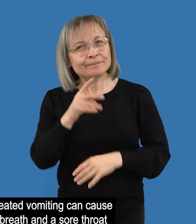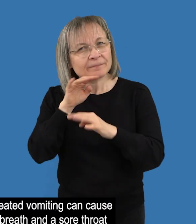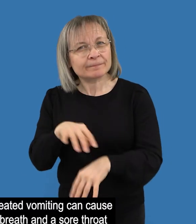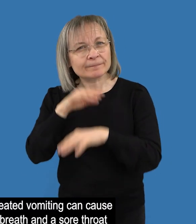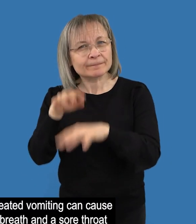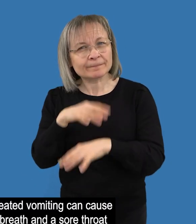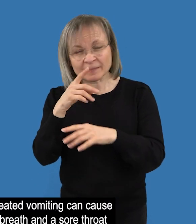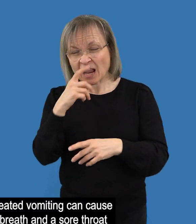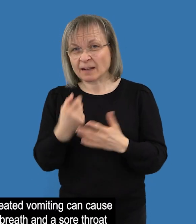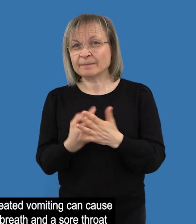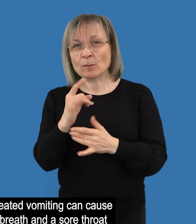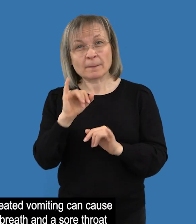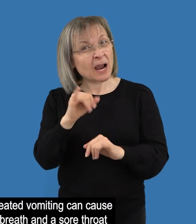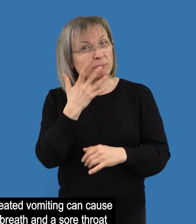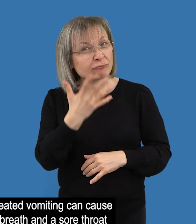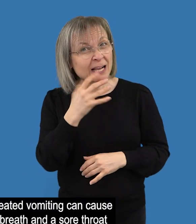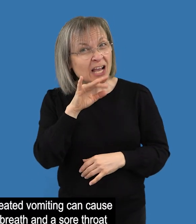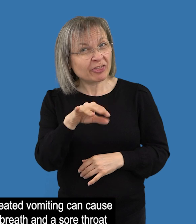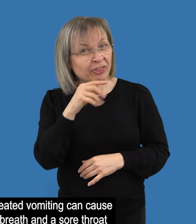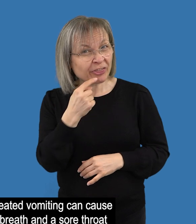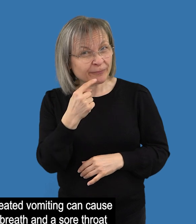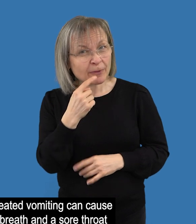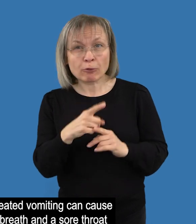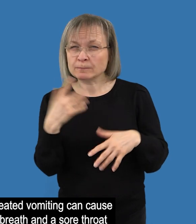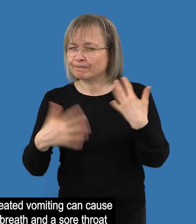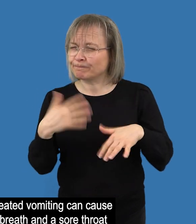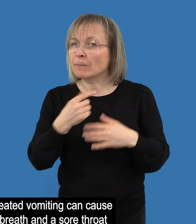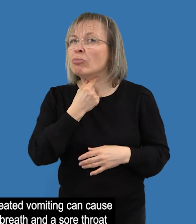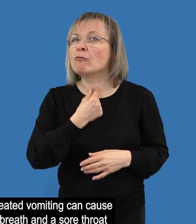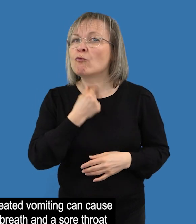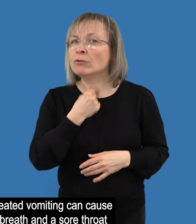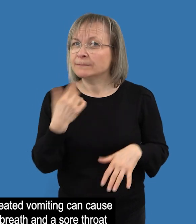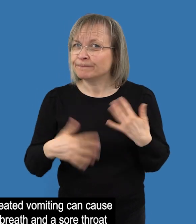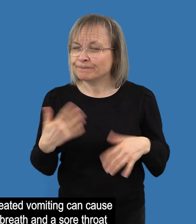Repeated vomiting can cause bad breath and a sore throat.